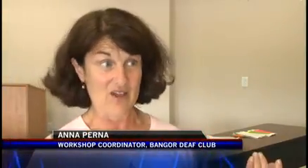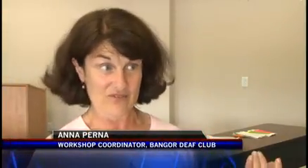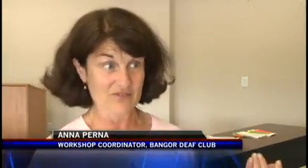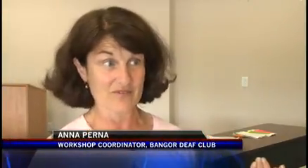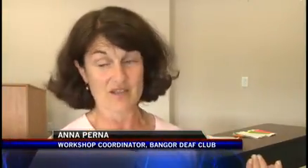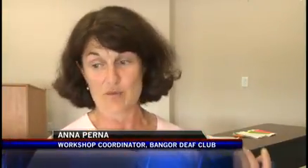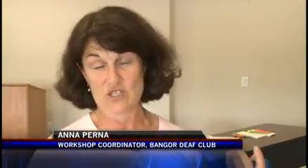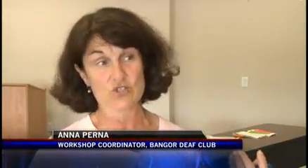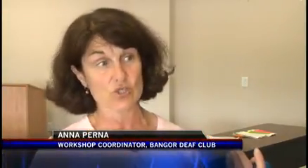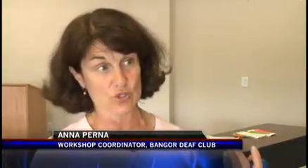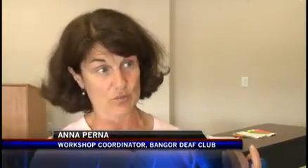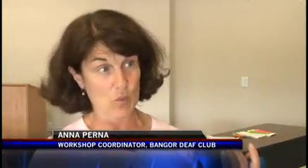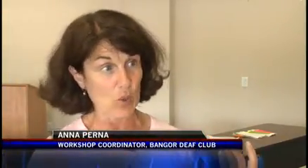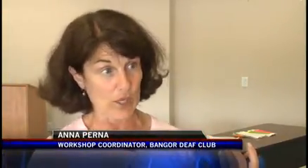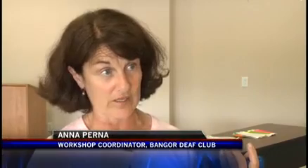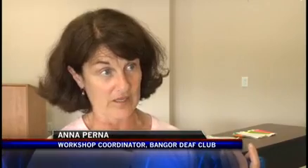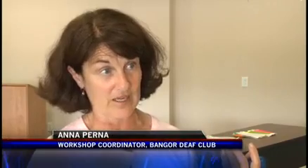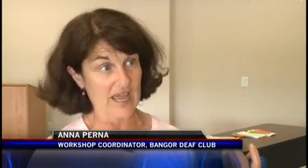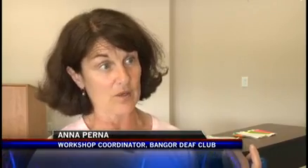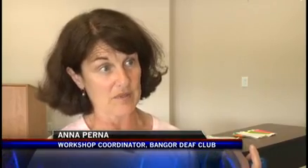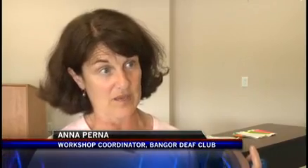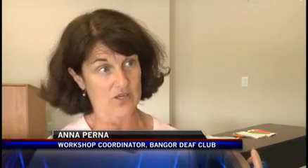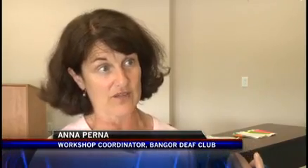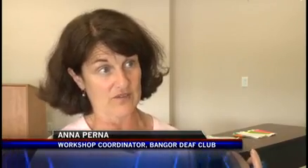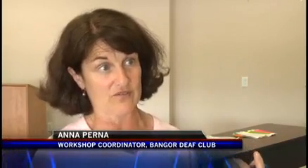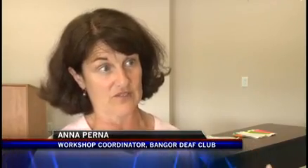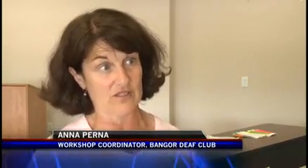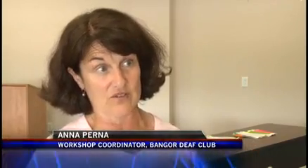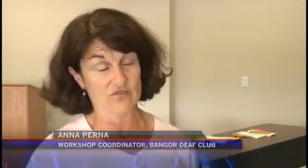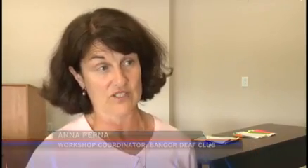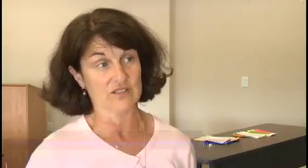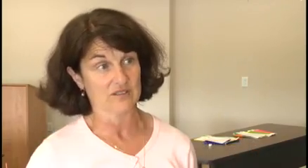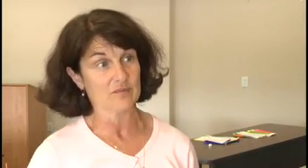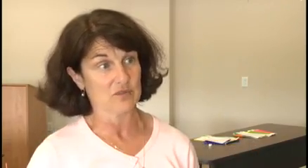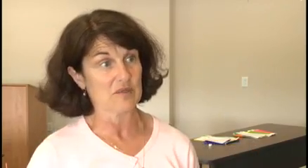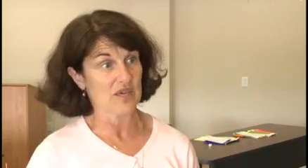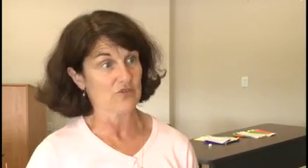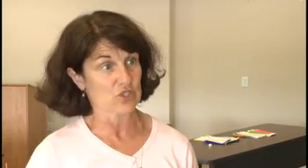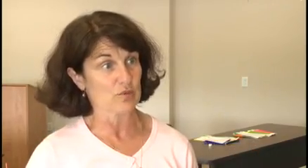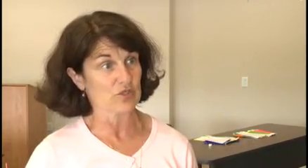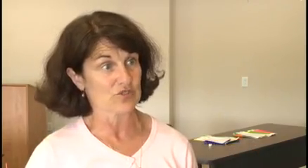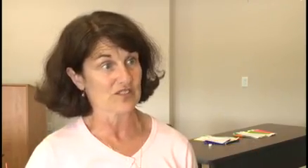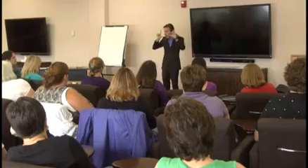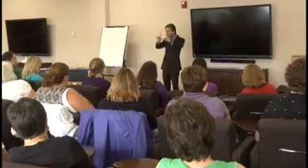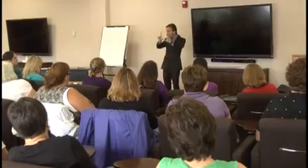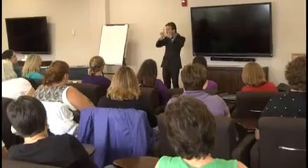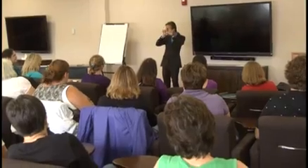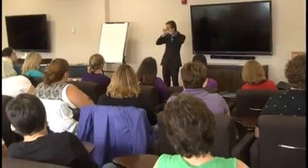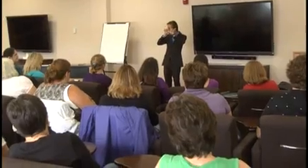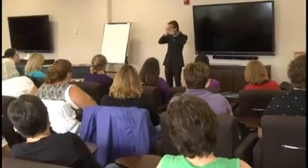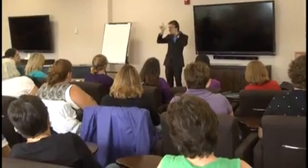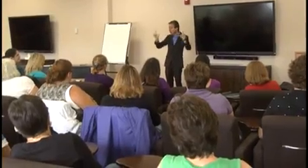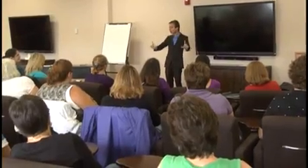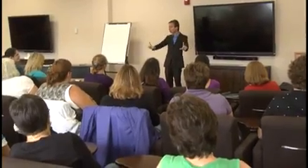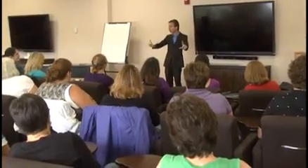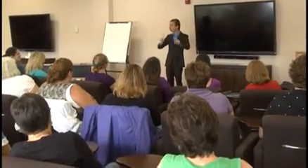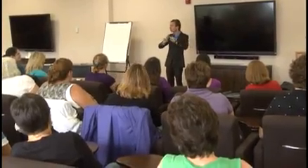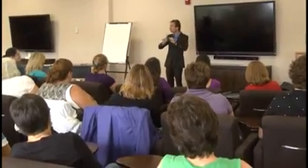deaf. Come here to learn more on how to be better at in their field, to be better interpreters. Wink, the son of 2 deaf parents,